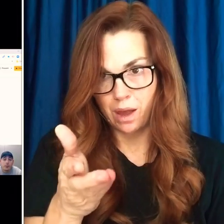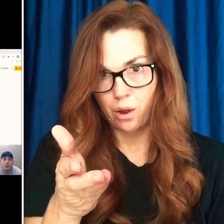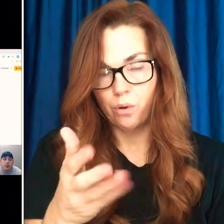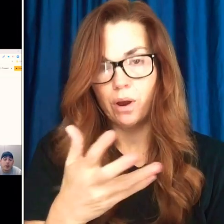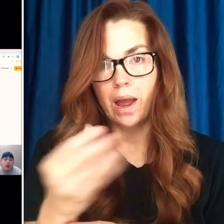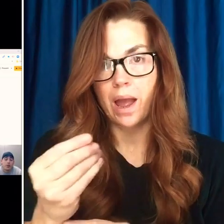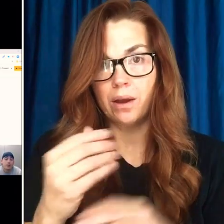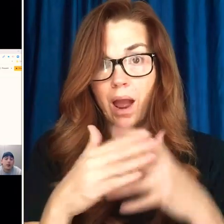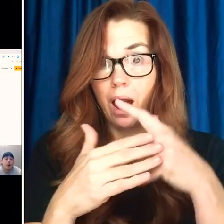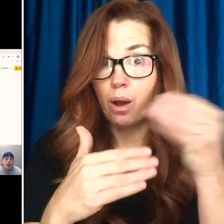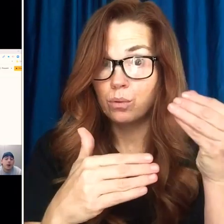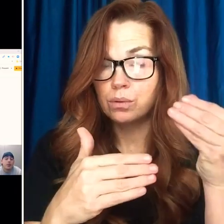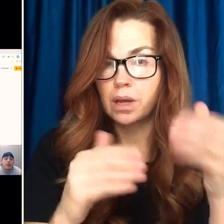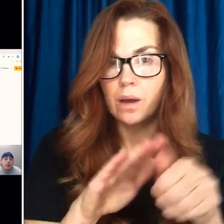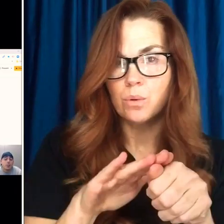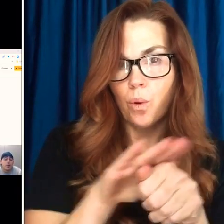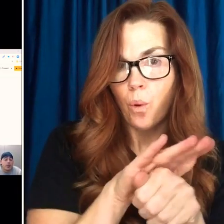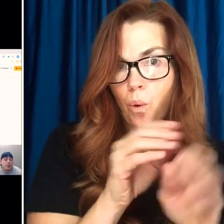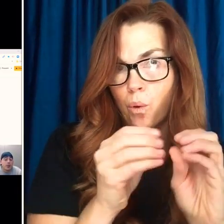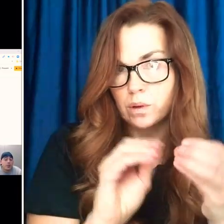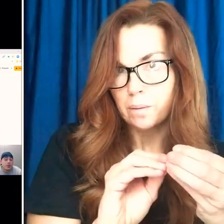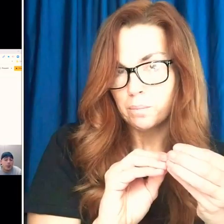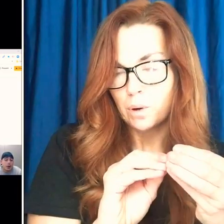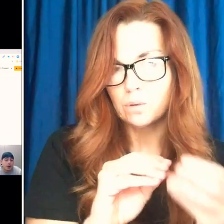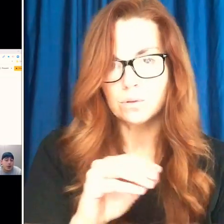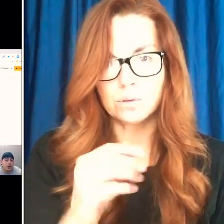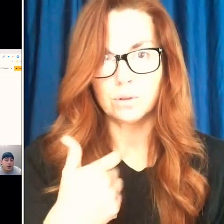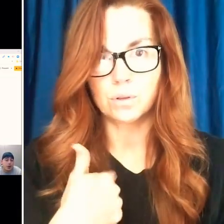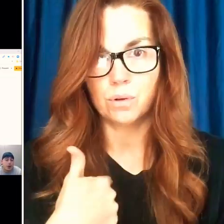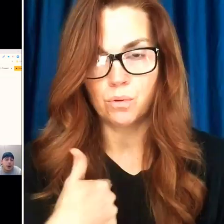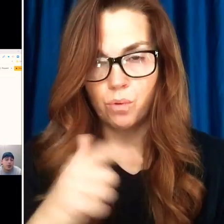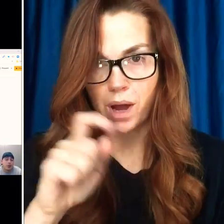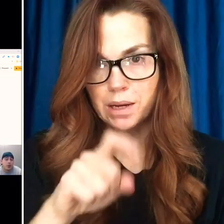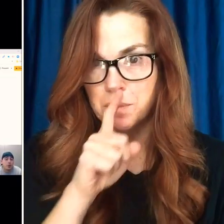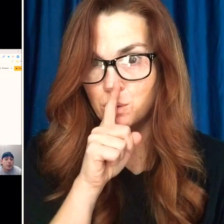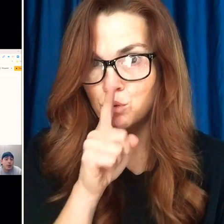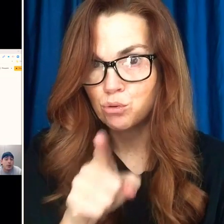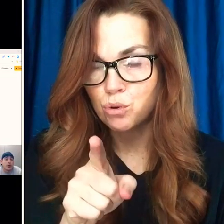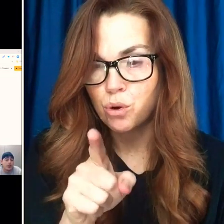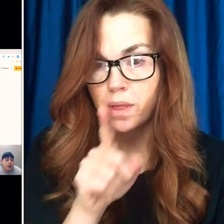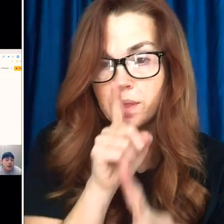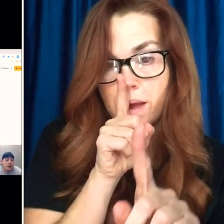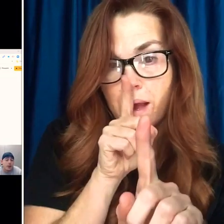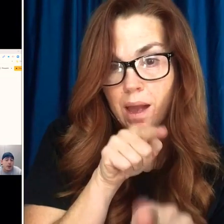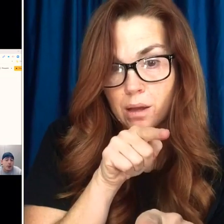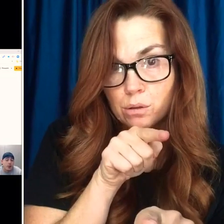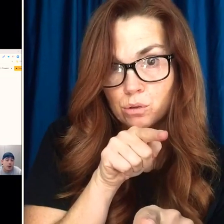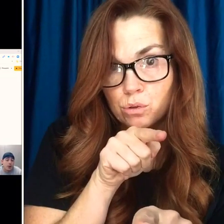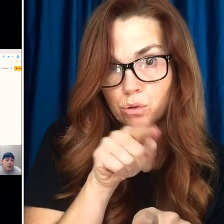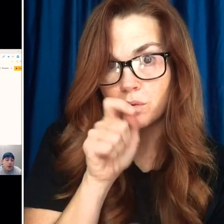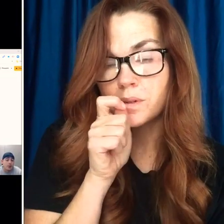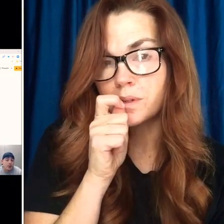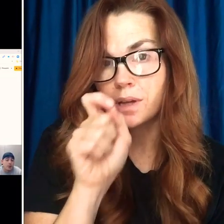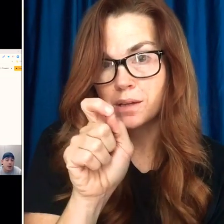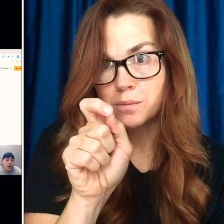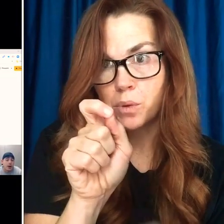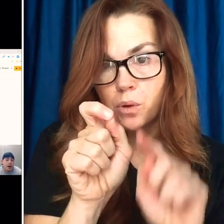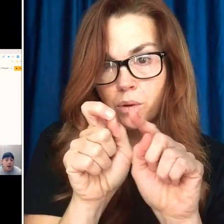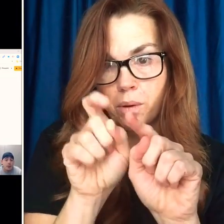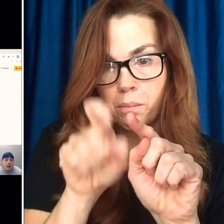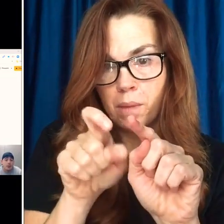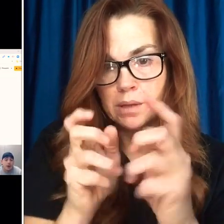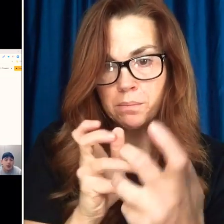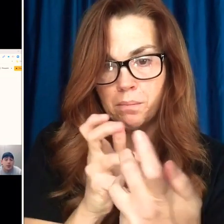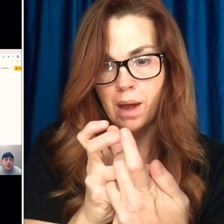next problem, once again, I already have a decimal inside my division garage, and I have a whole number on the outside. So I need to make sure that